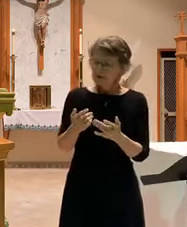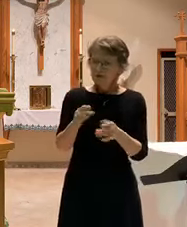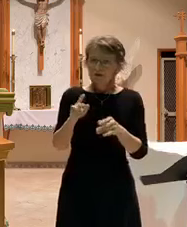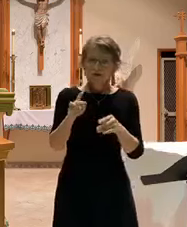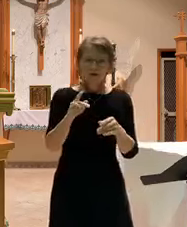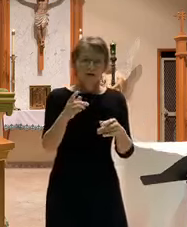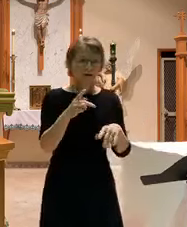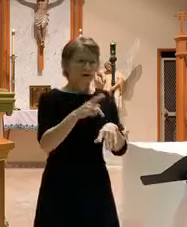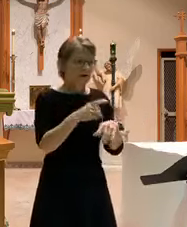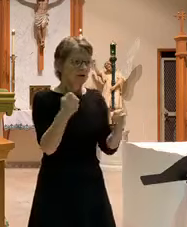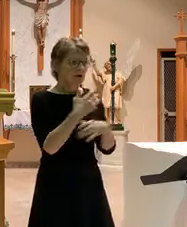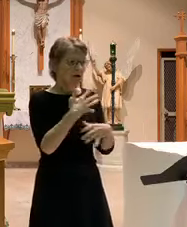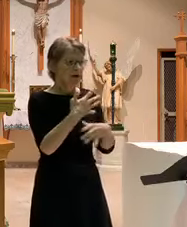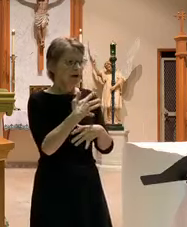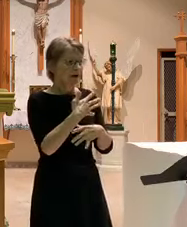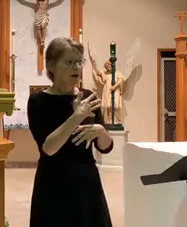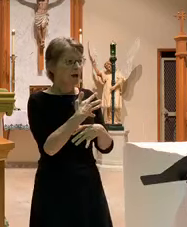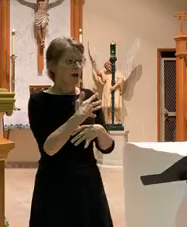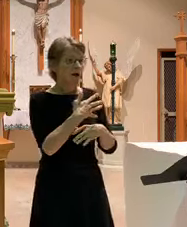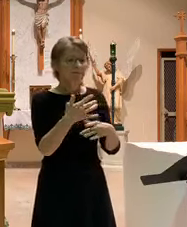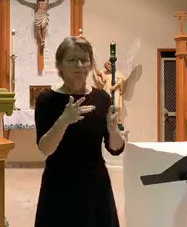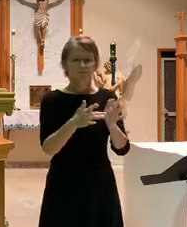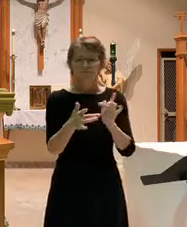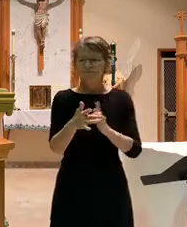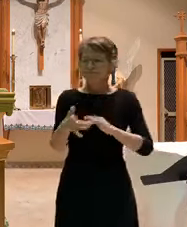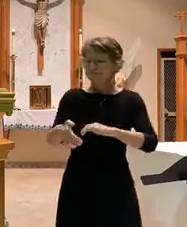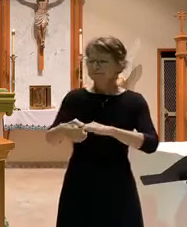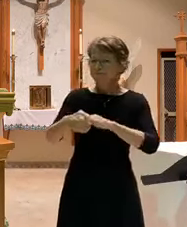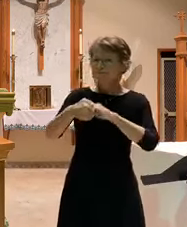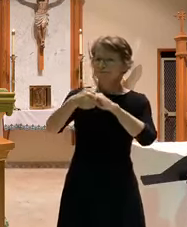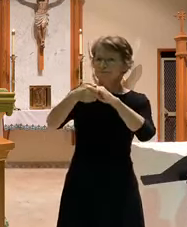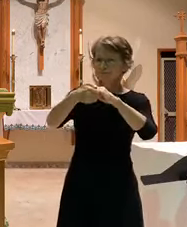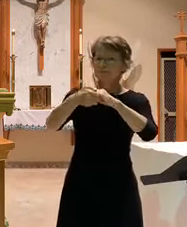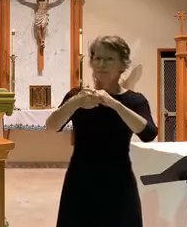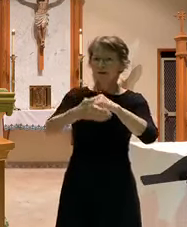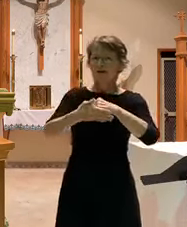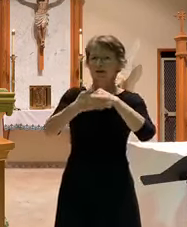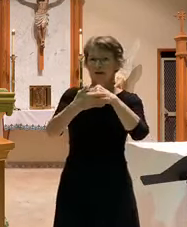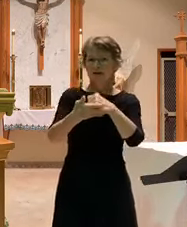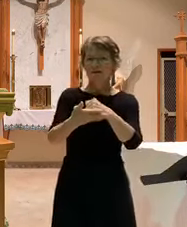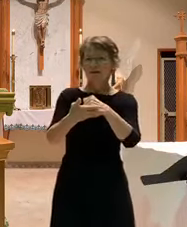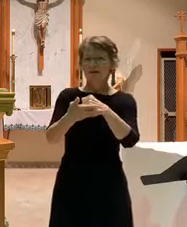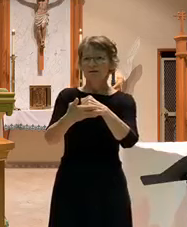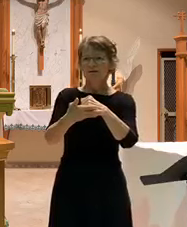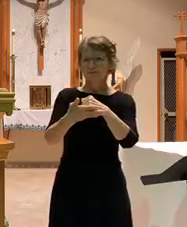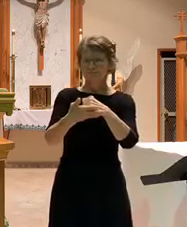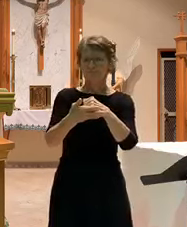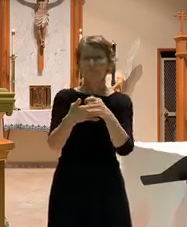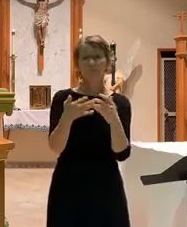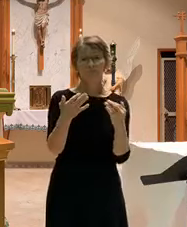of life in a fallen world, only focusing on Christ can keep us afloat.